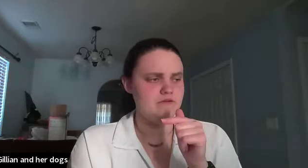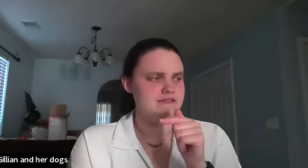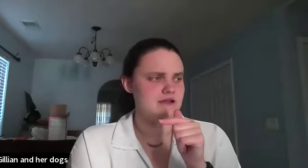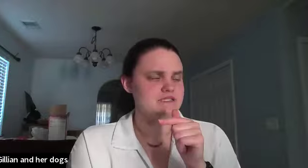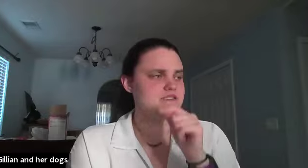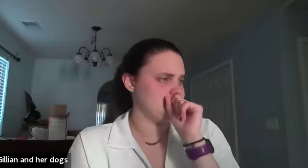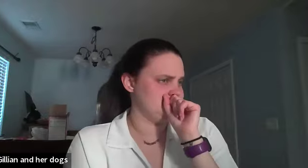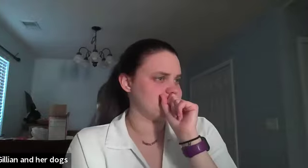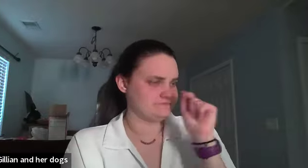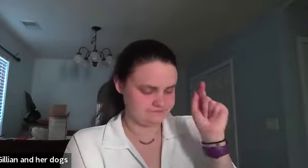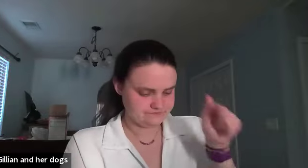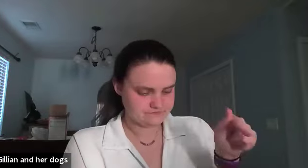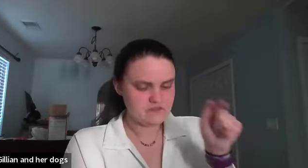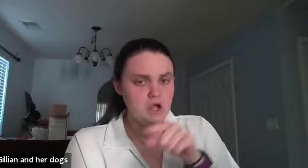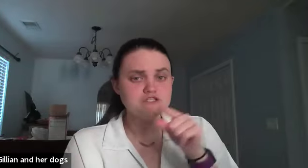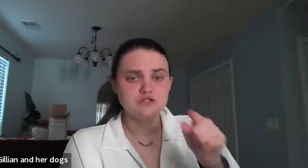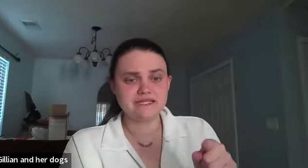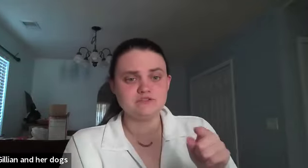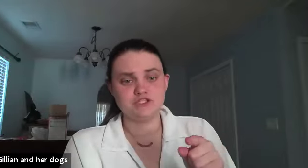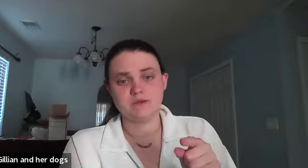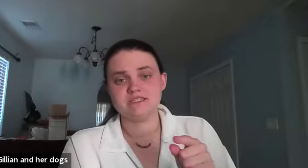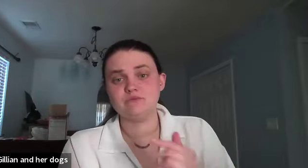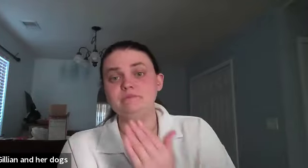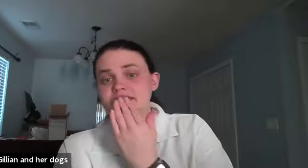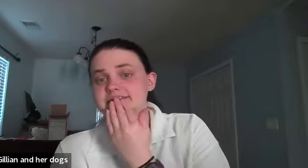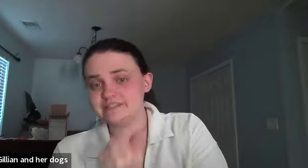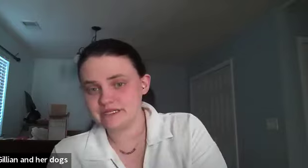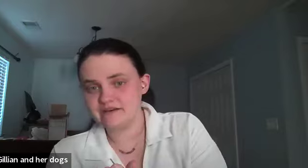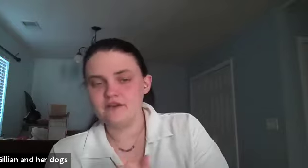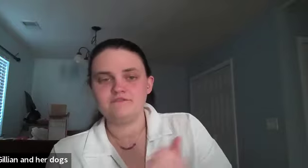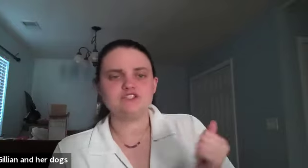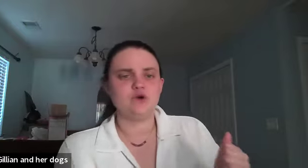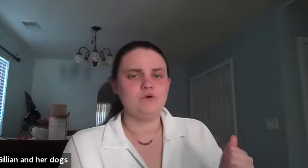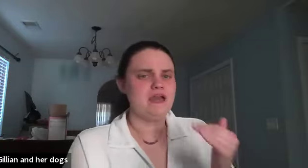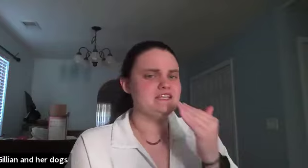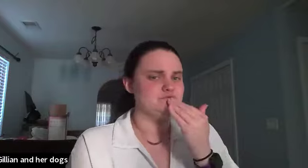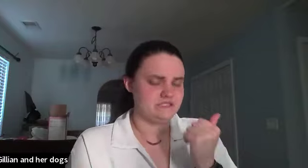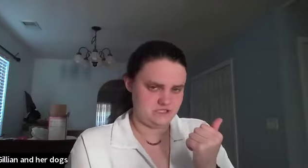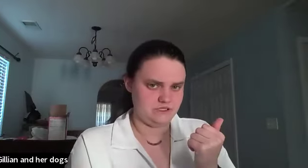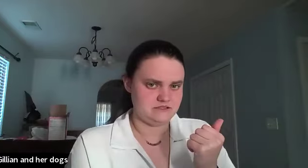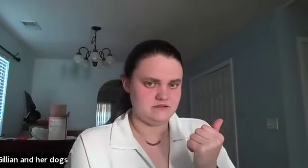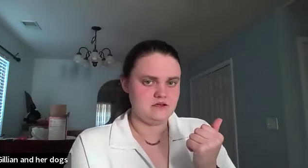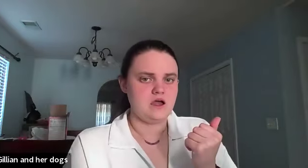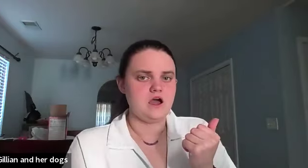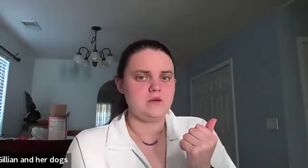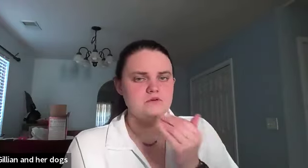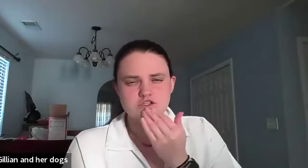wow, that did not make sense. Also means when you're talking about someone being sweet versus, oh, that is really sweet. Also